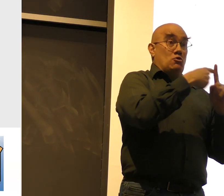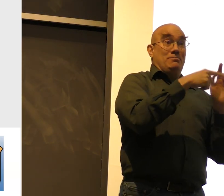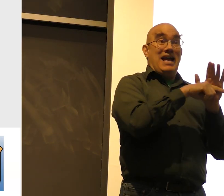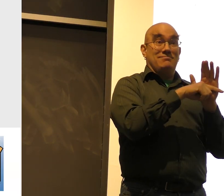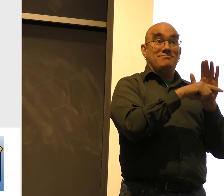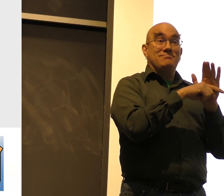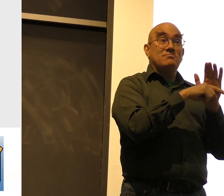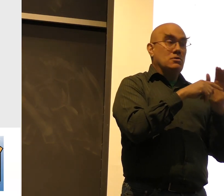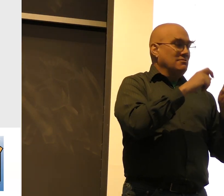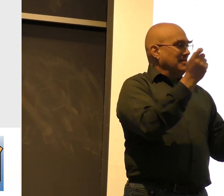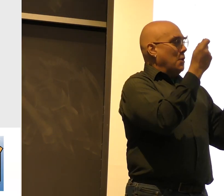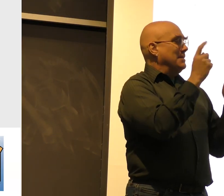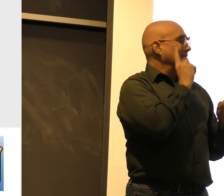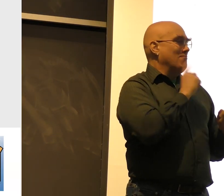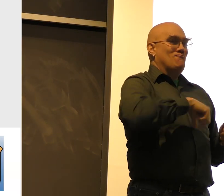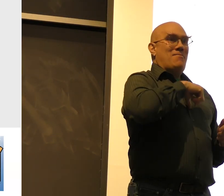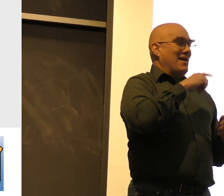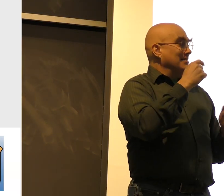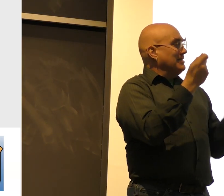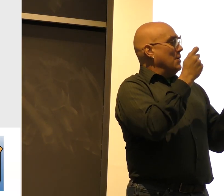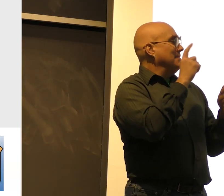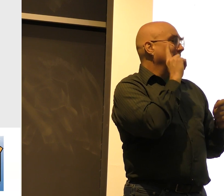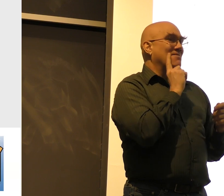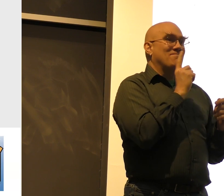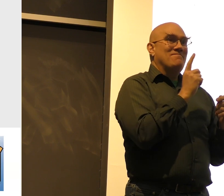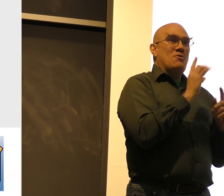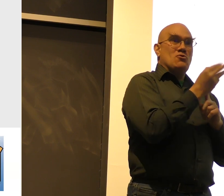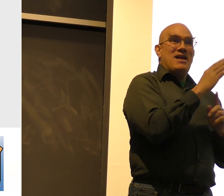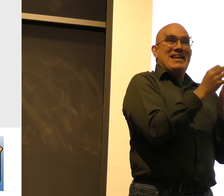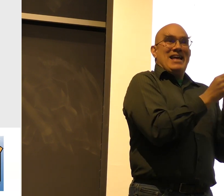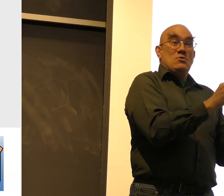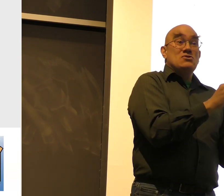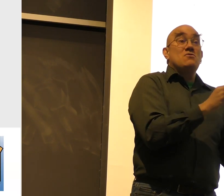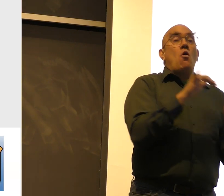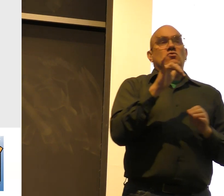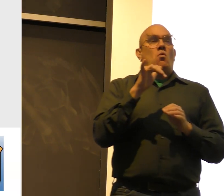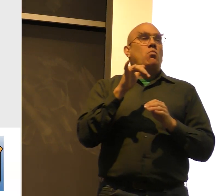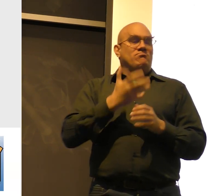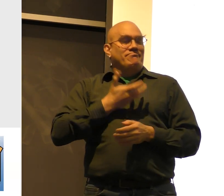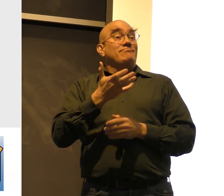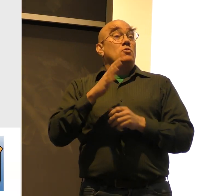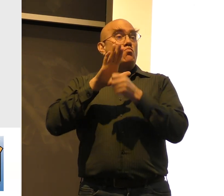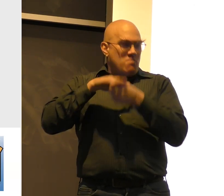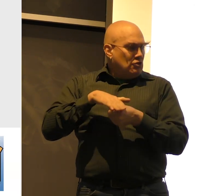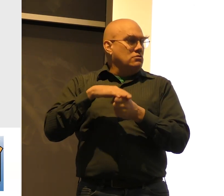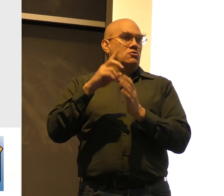art. Whether positive or negative, there can be celebratory pieces to celebrate our culture and language, and then